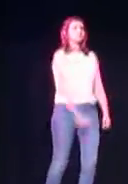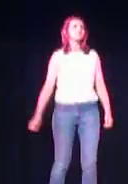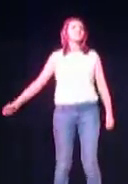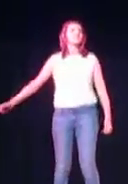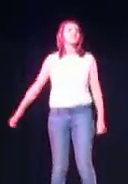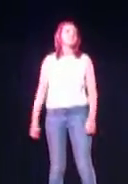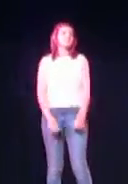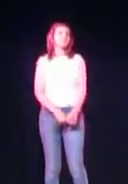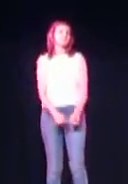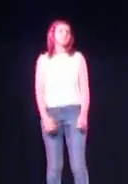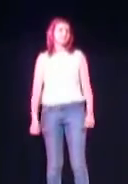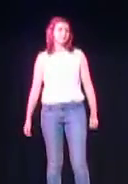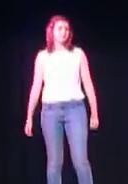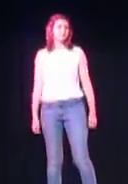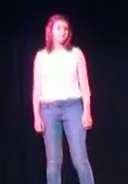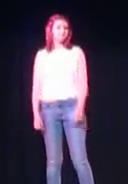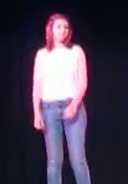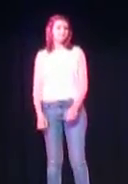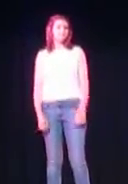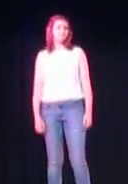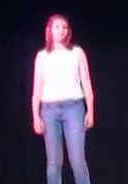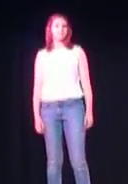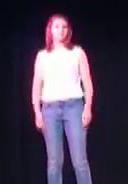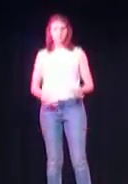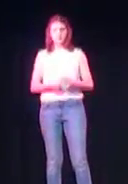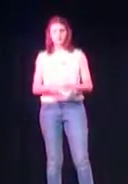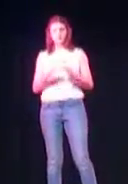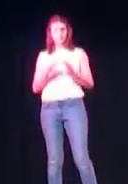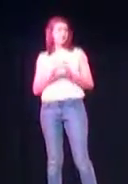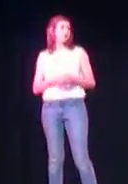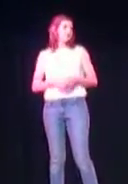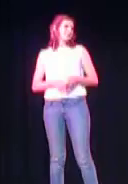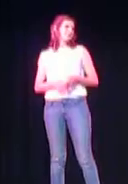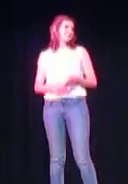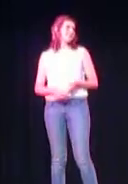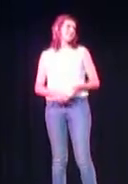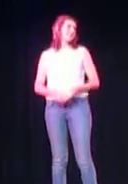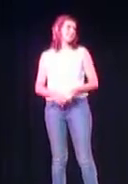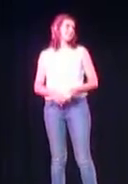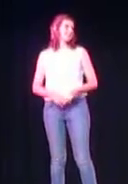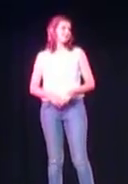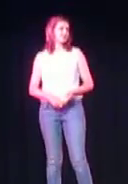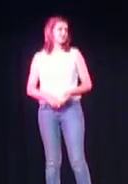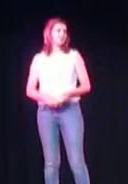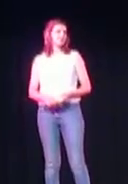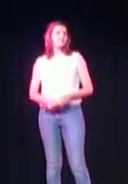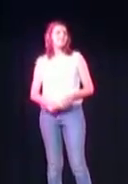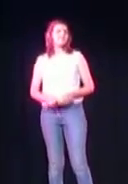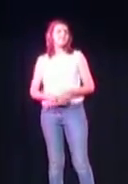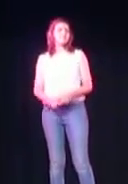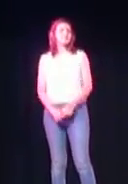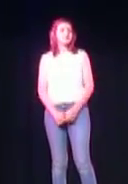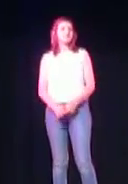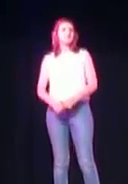fly It's it's too playing It's too